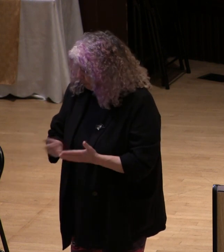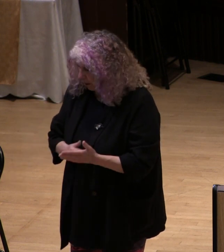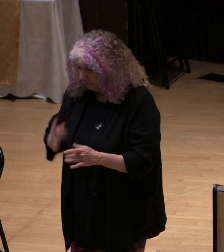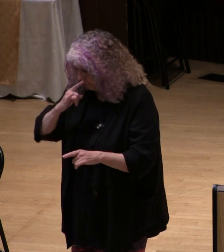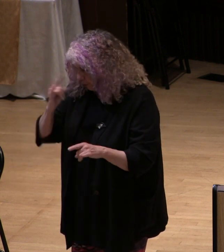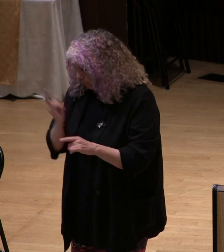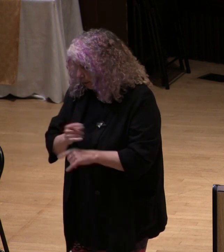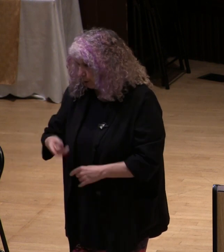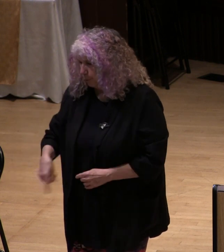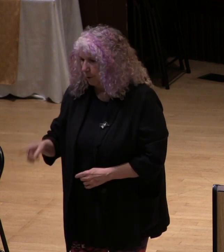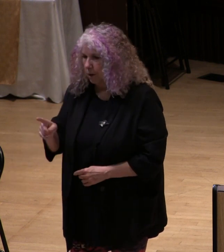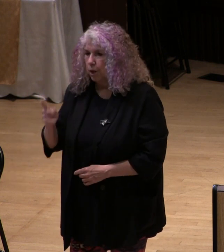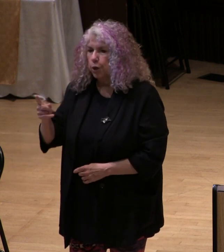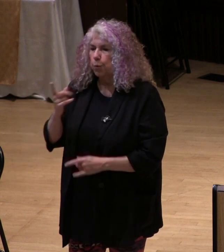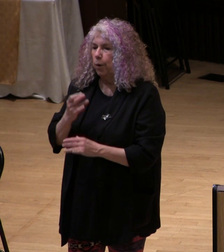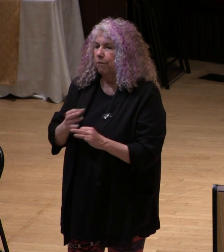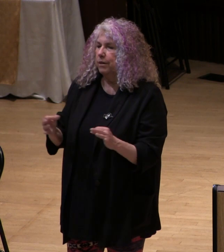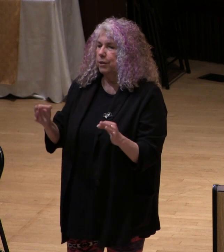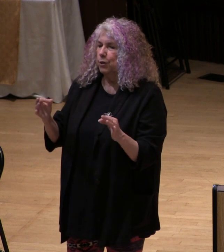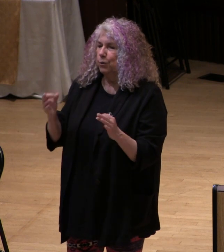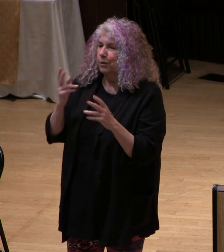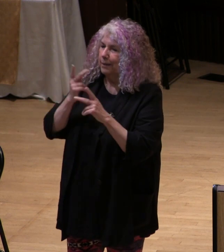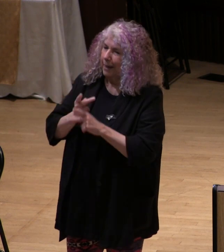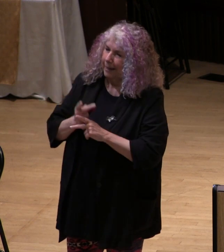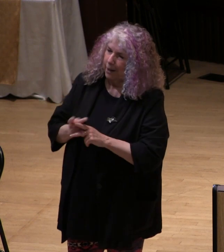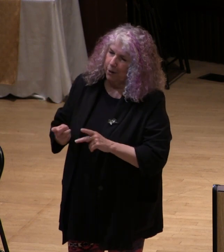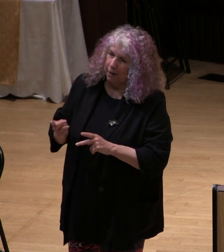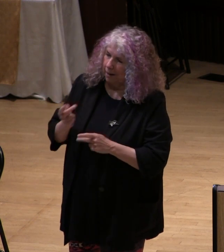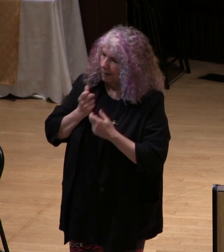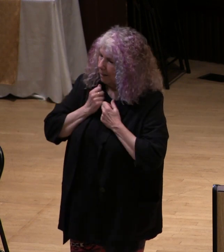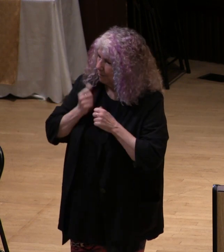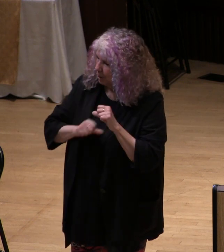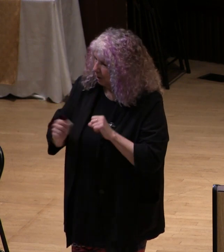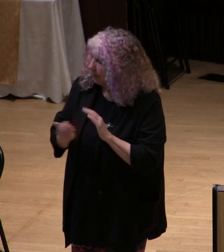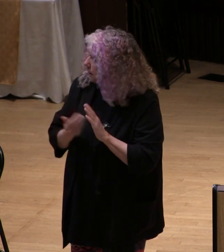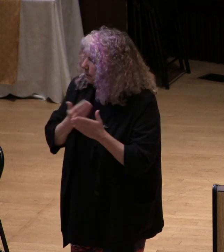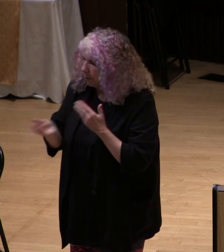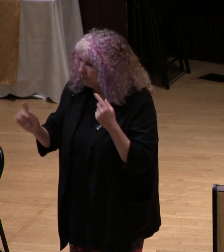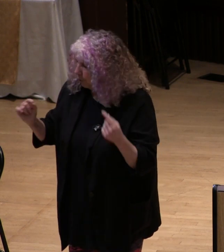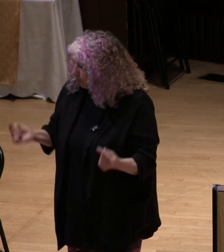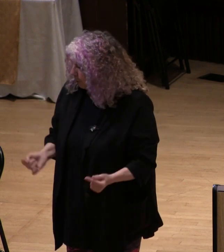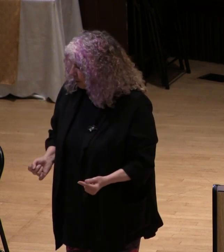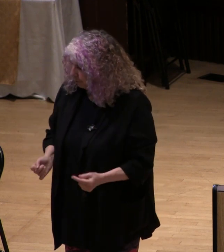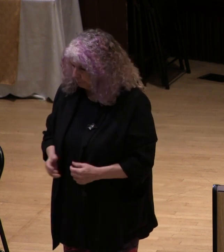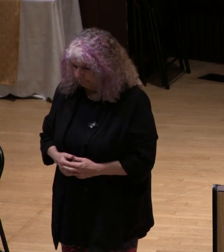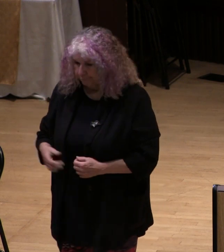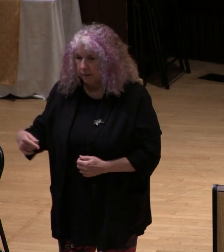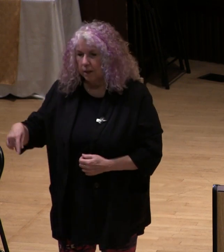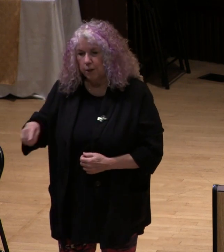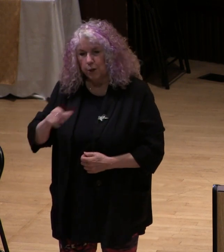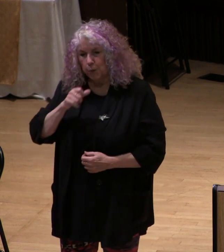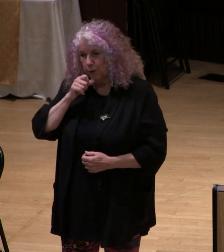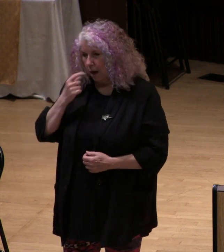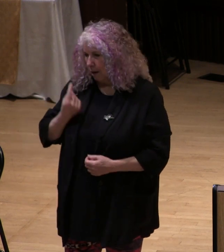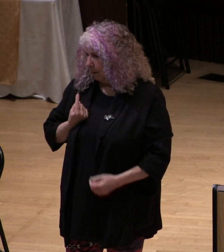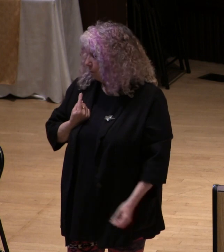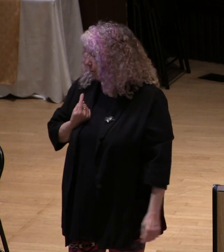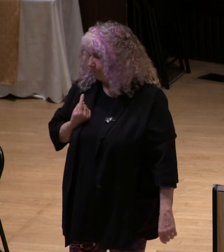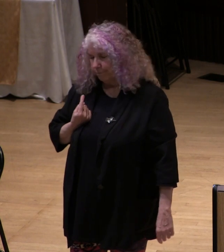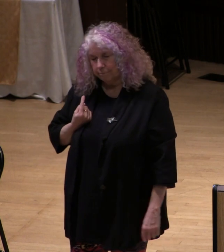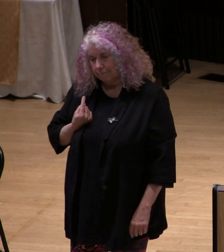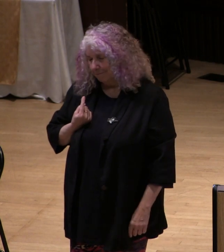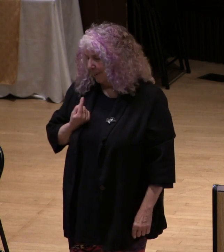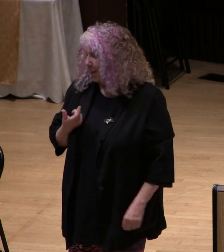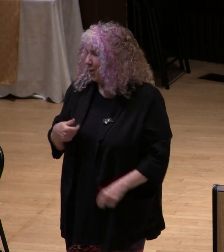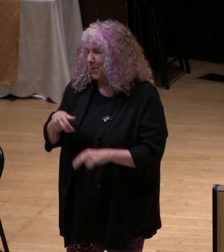betrayed. You are free to care again, even if you have been hurt. You are not alone. You